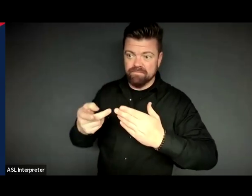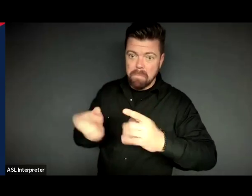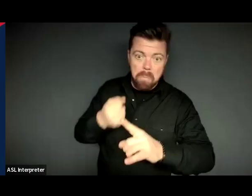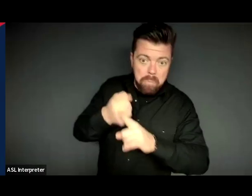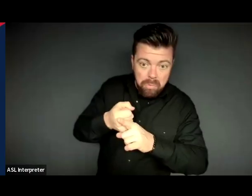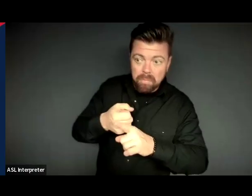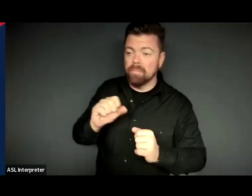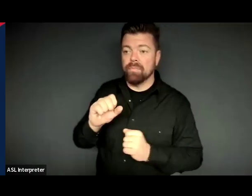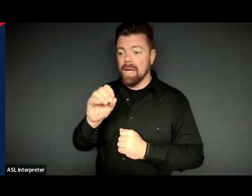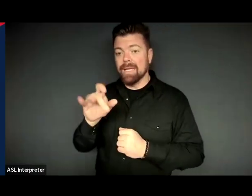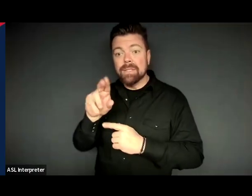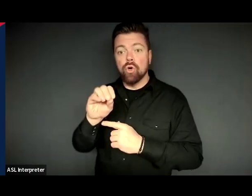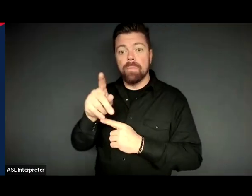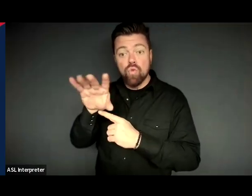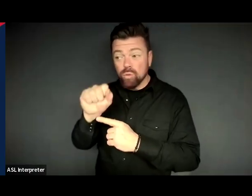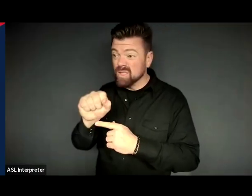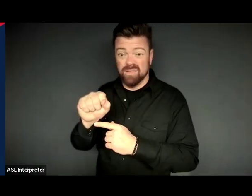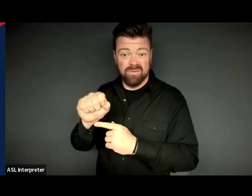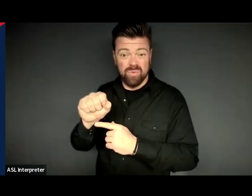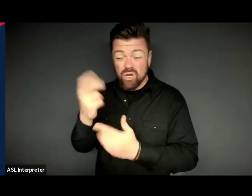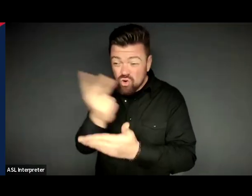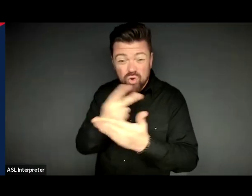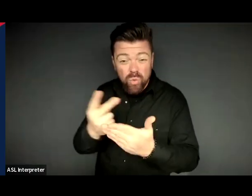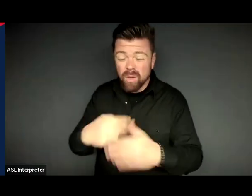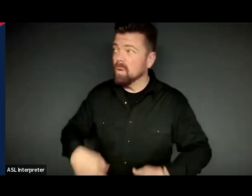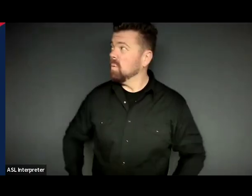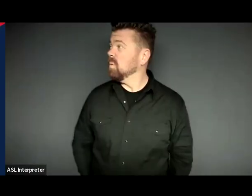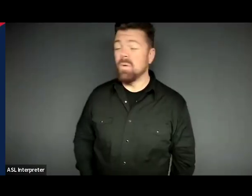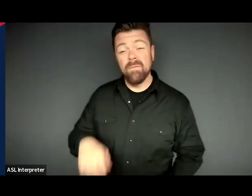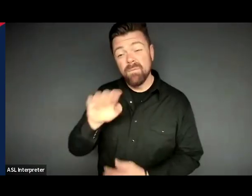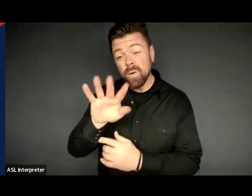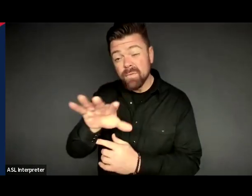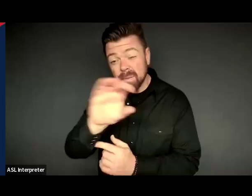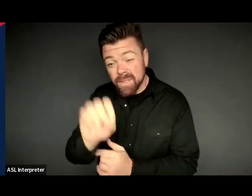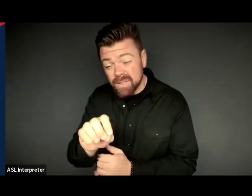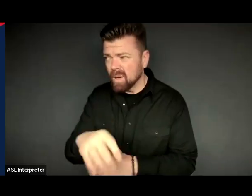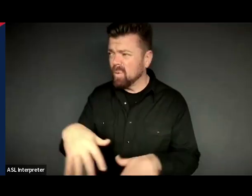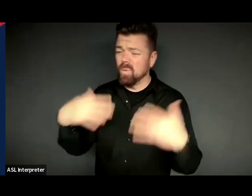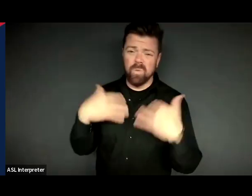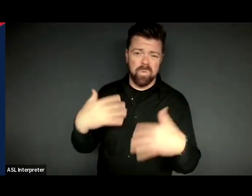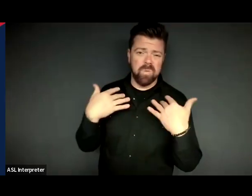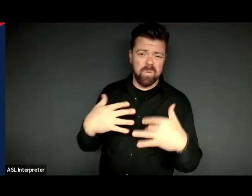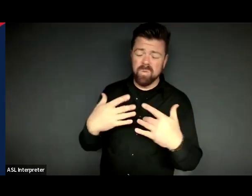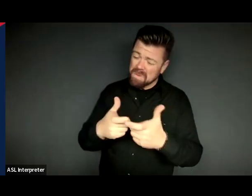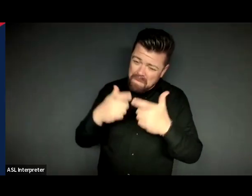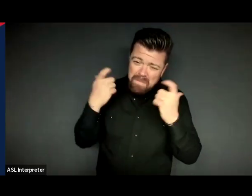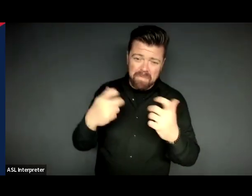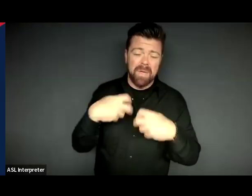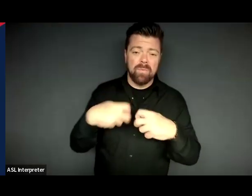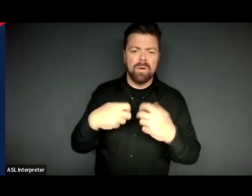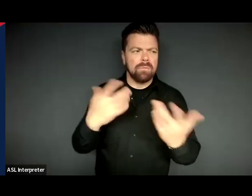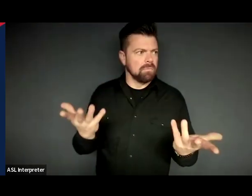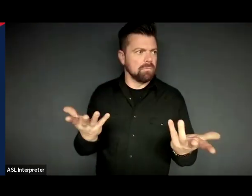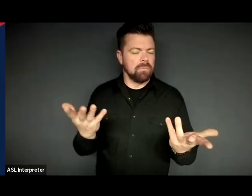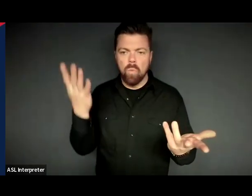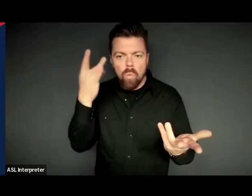within 2 weeks of their injury? 45%. That's huge. This is a huge problem. Why isn't it such a